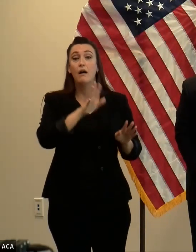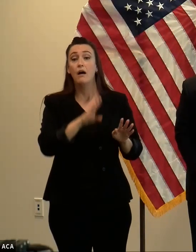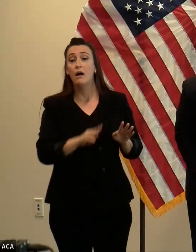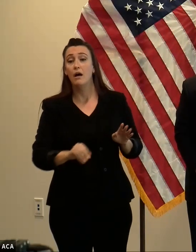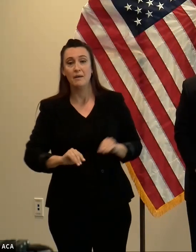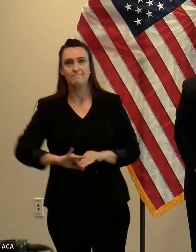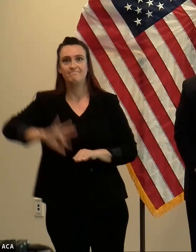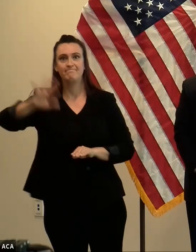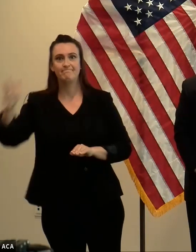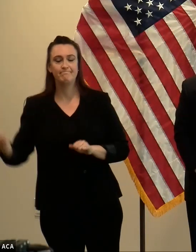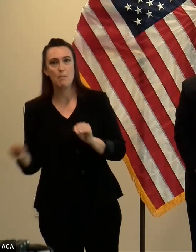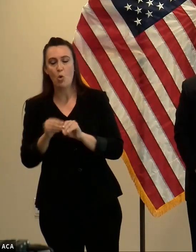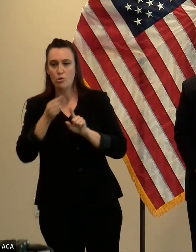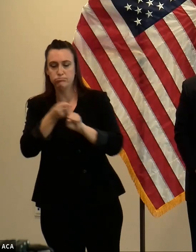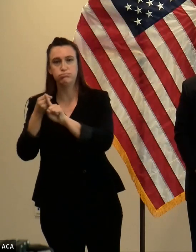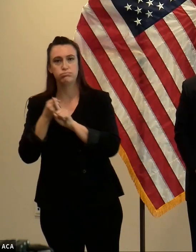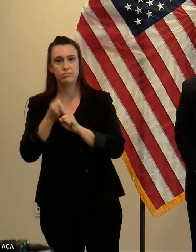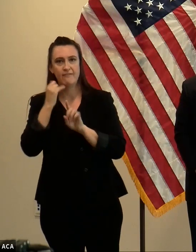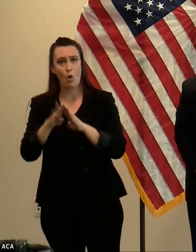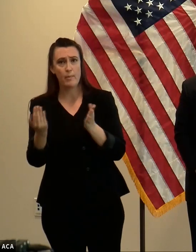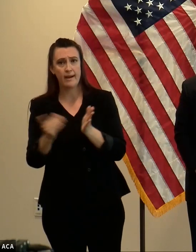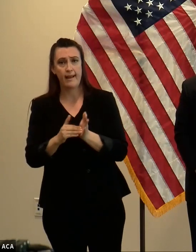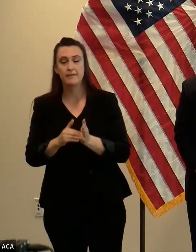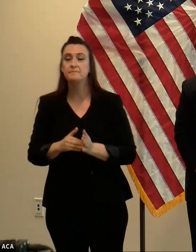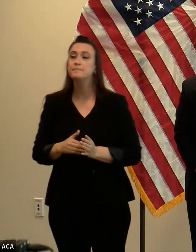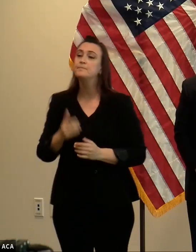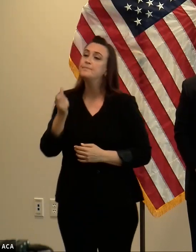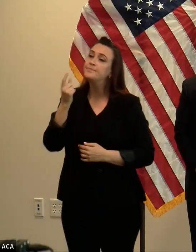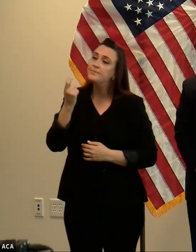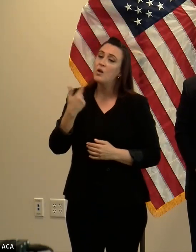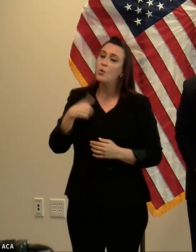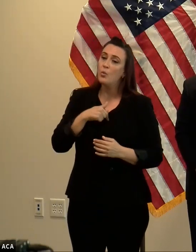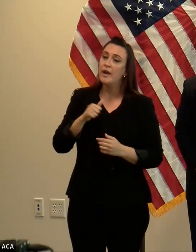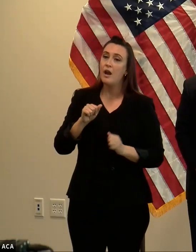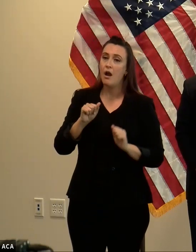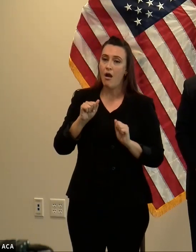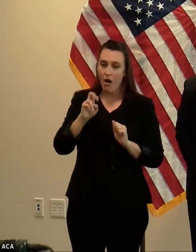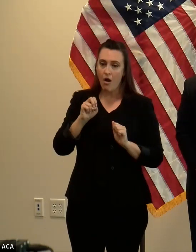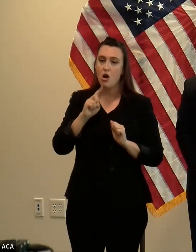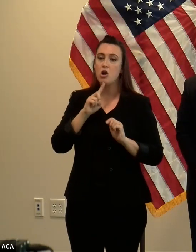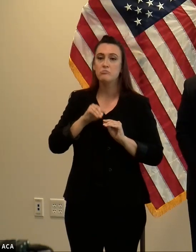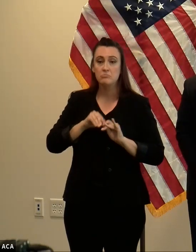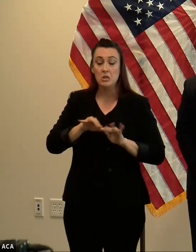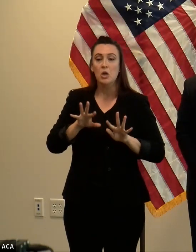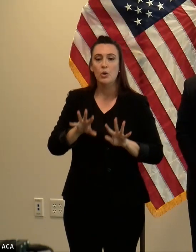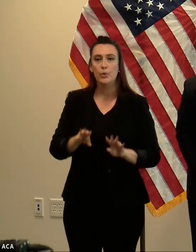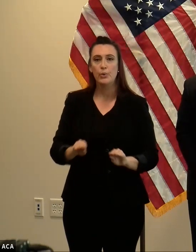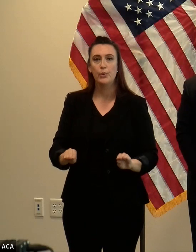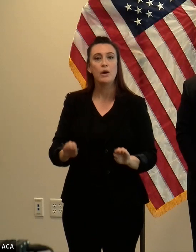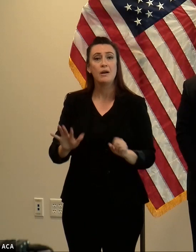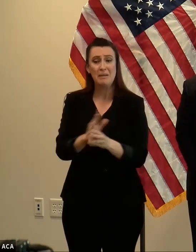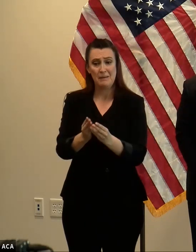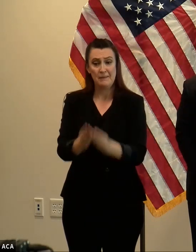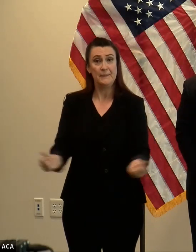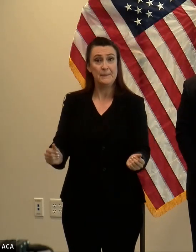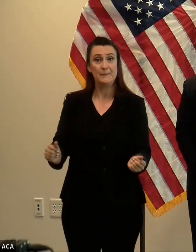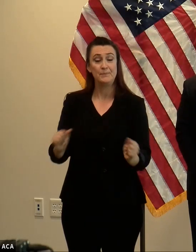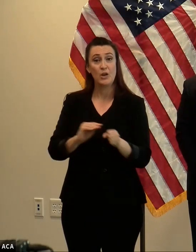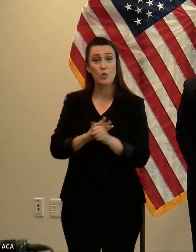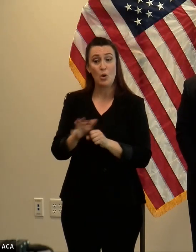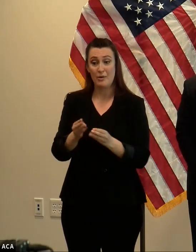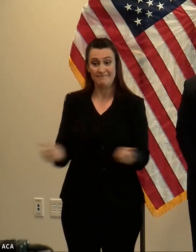So we do expect there to be, as we've mitigated the infection, there's no way to completely eradicate the infection. It